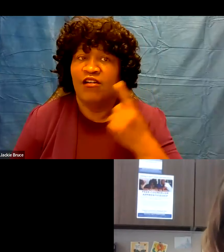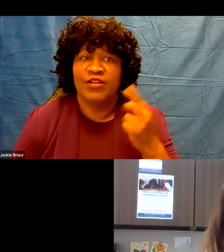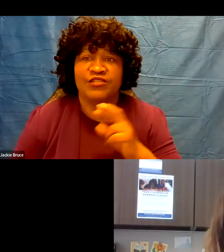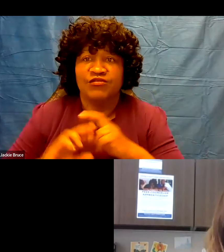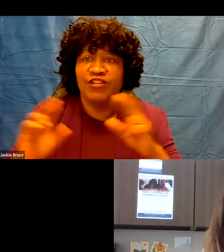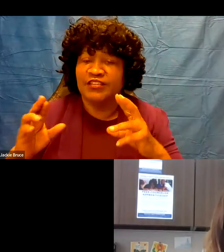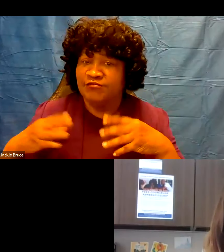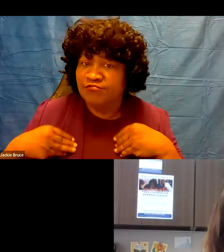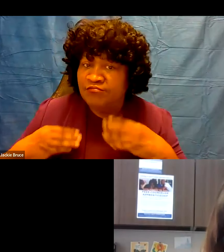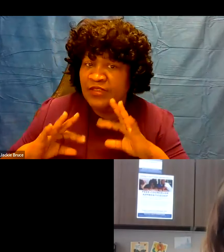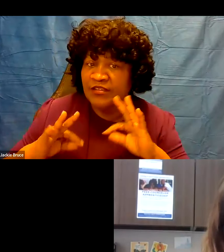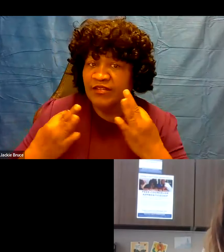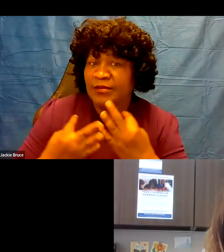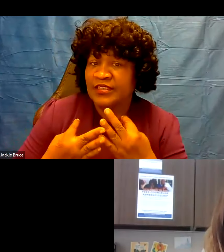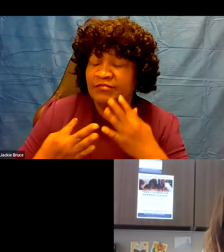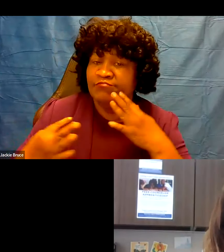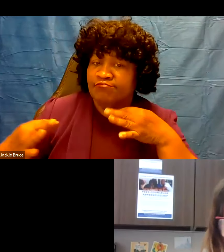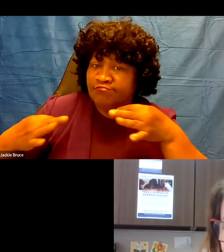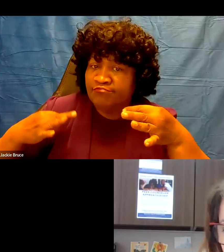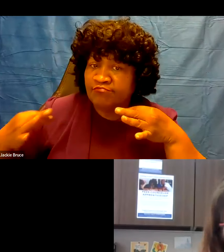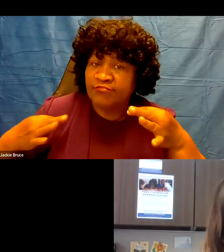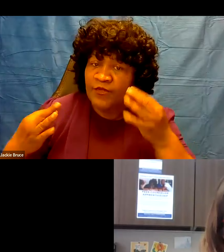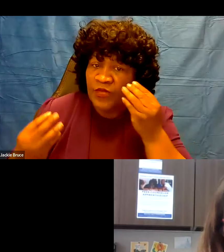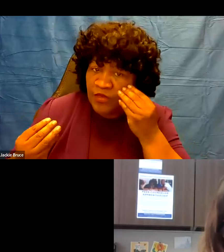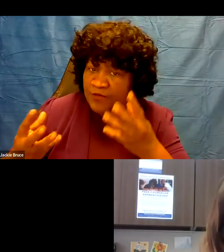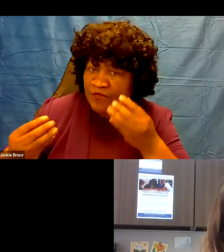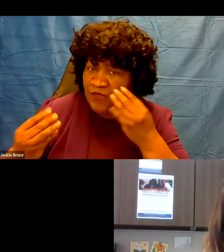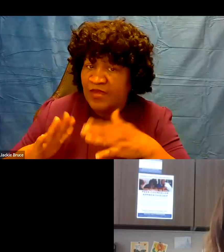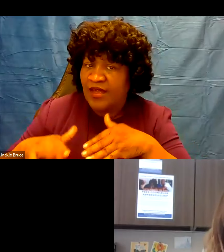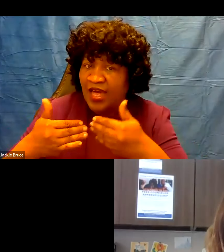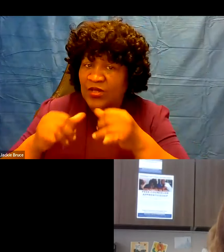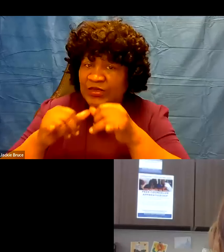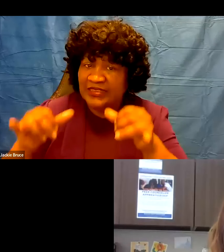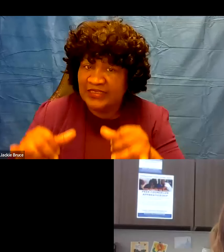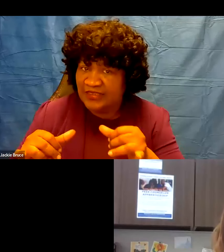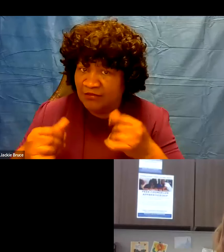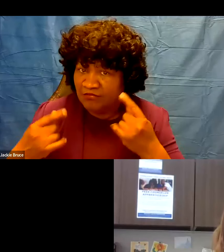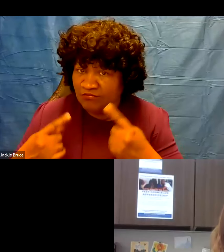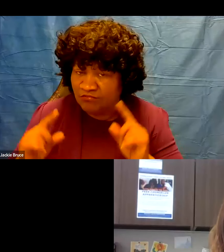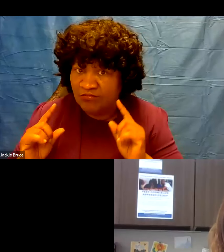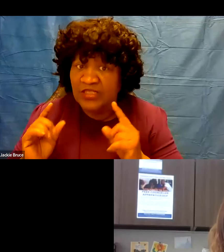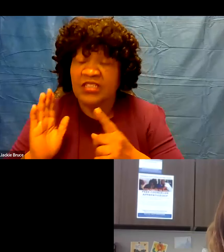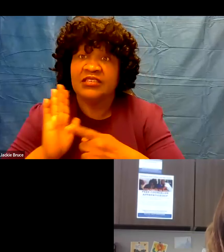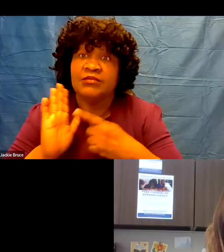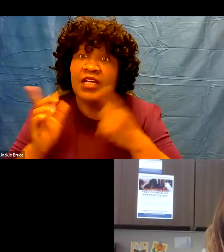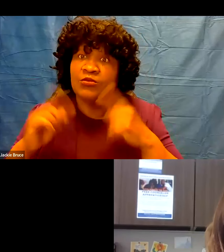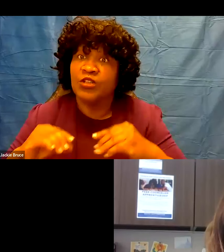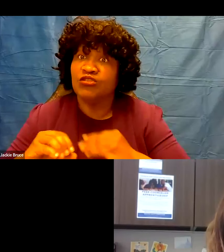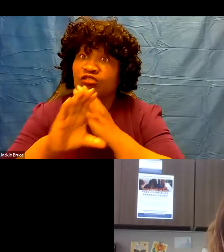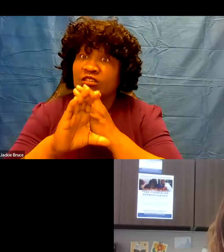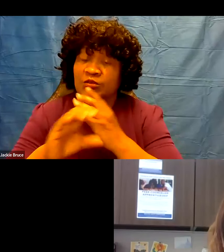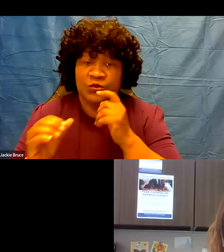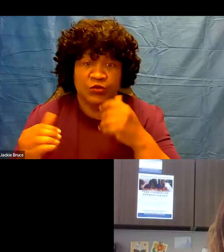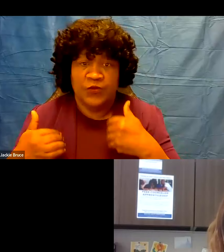receive the families, to explain, to convey, you know, how the system works. And sometimes in times of crisis, we don't have a space for